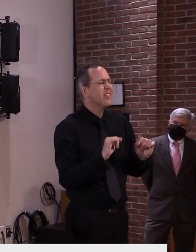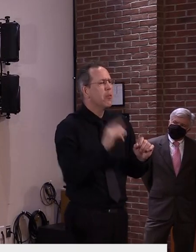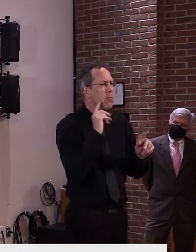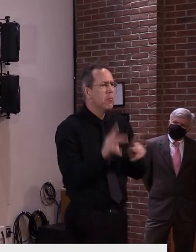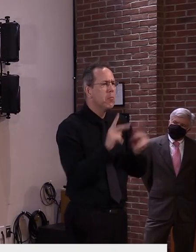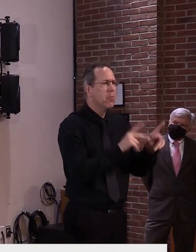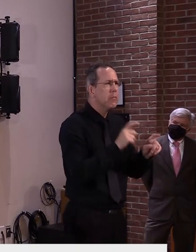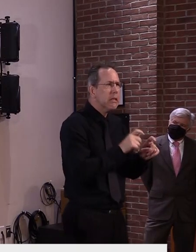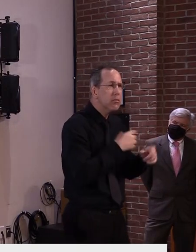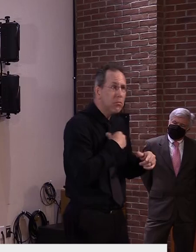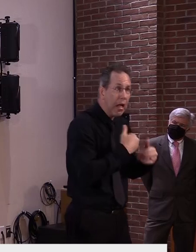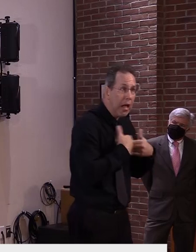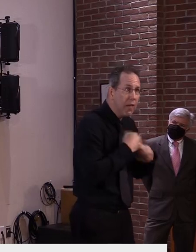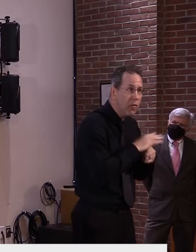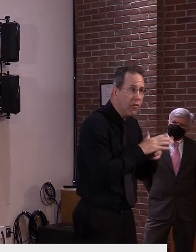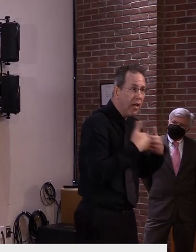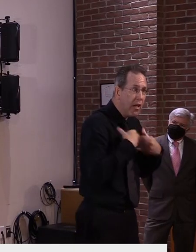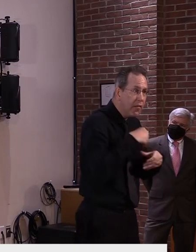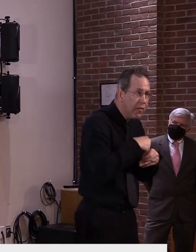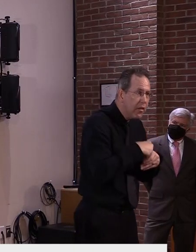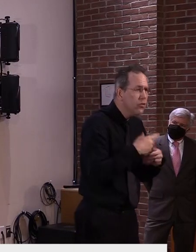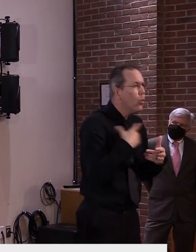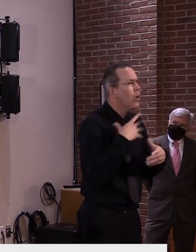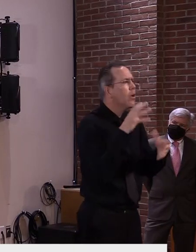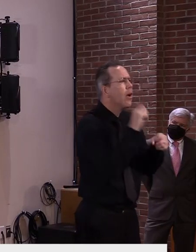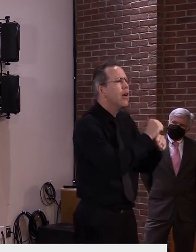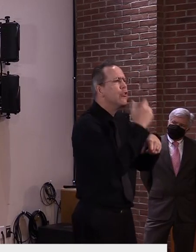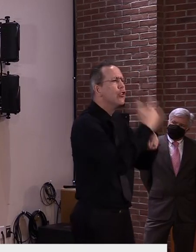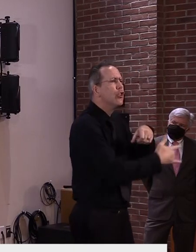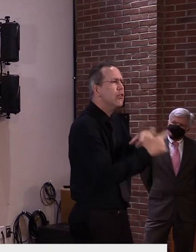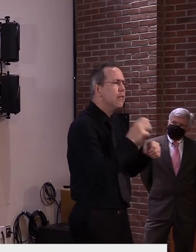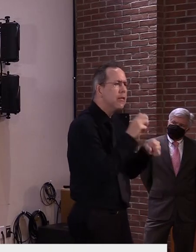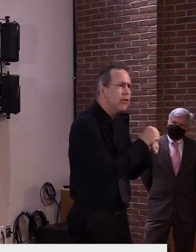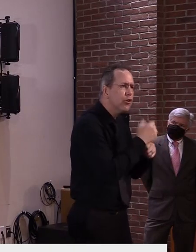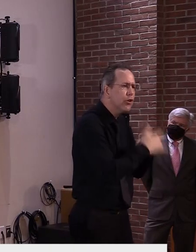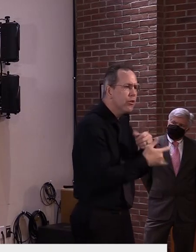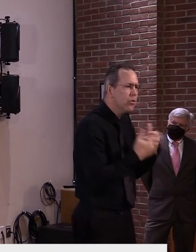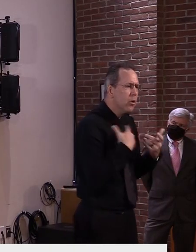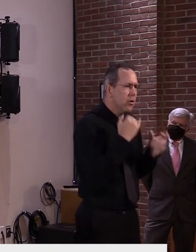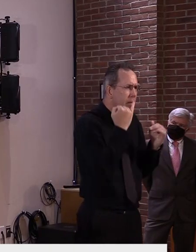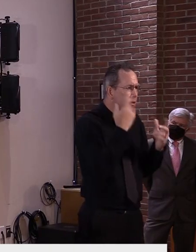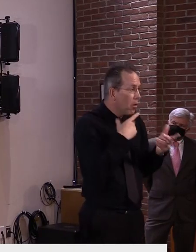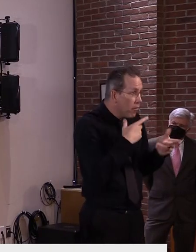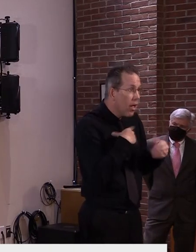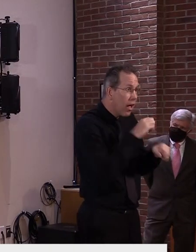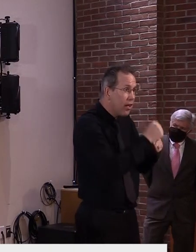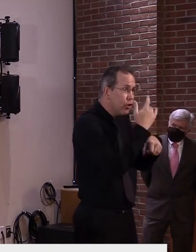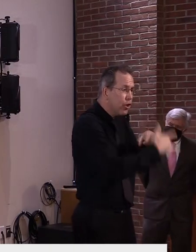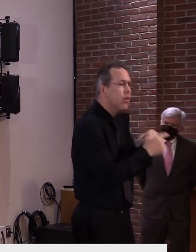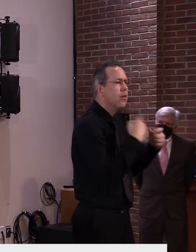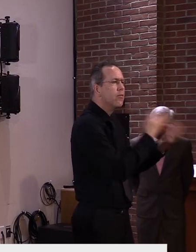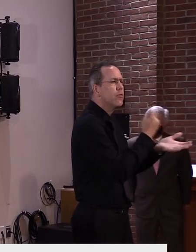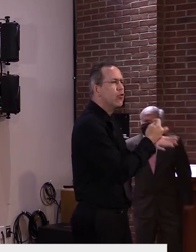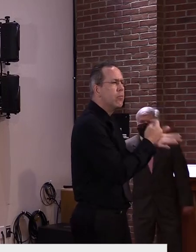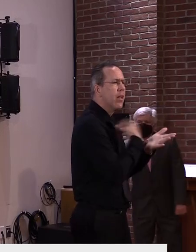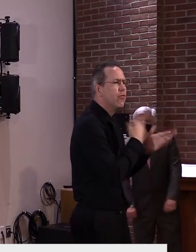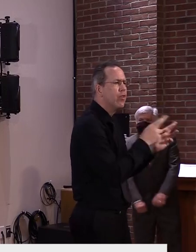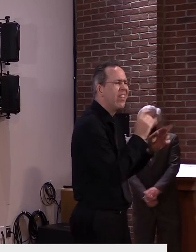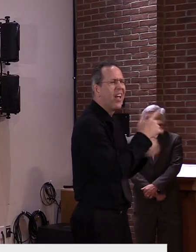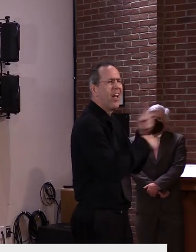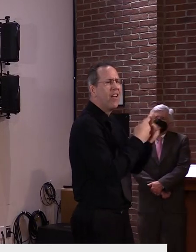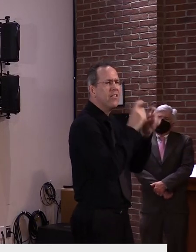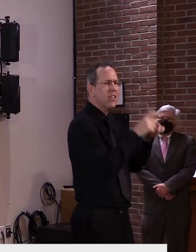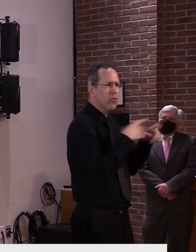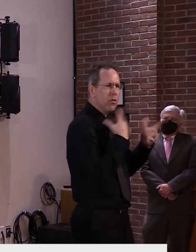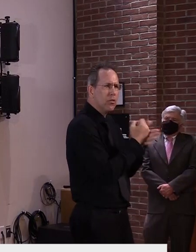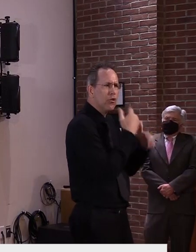they develop symptoms. So when you screen for disease, you want a test that is very sensitive, meaning it's going to have a